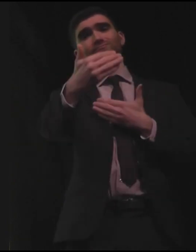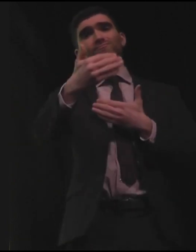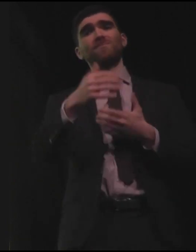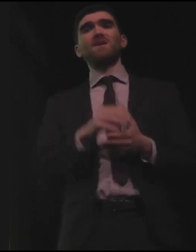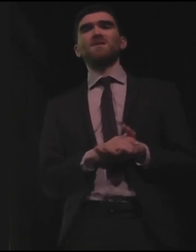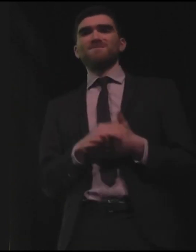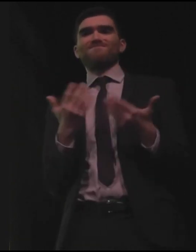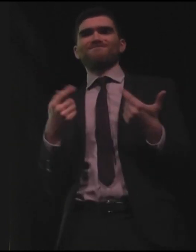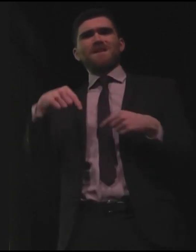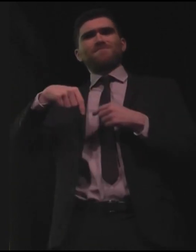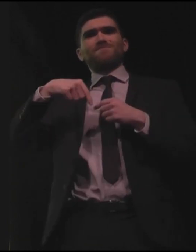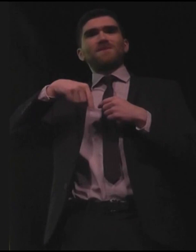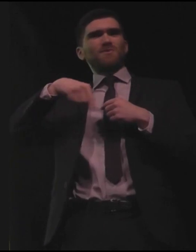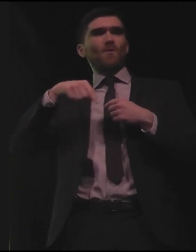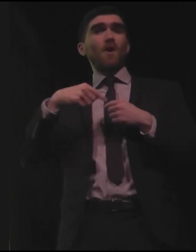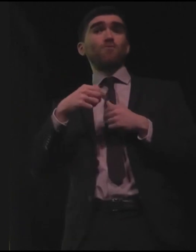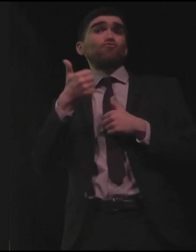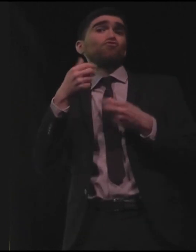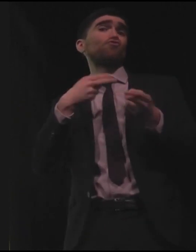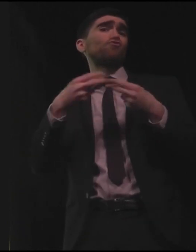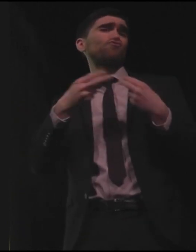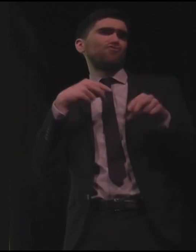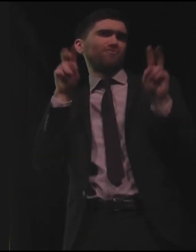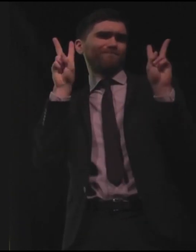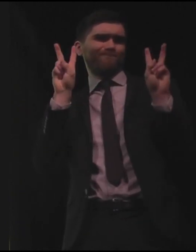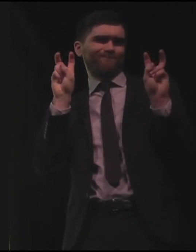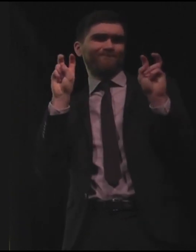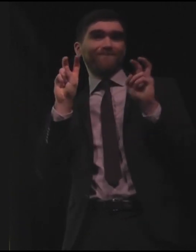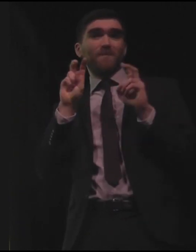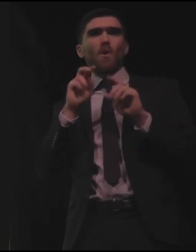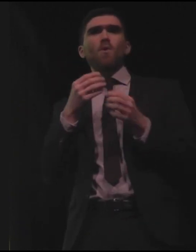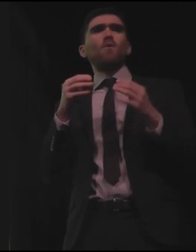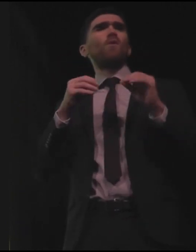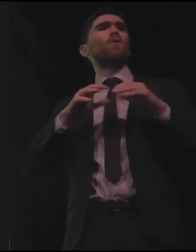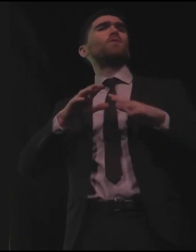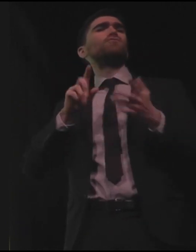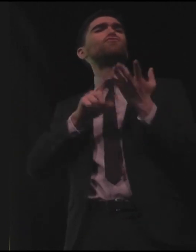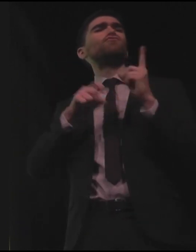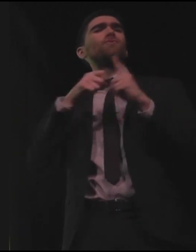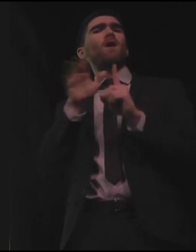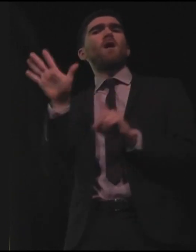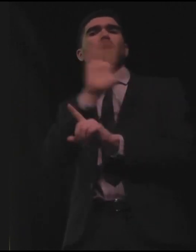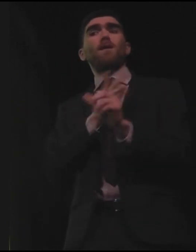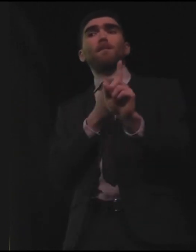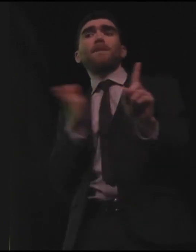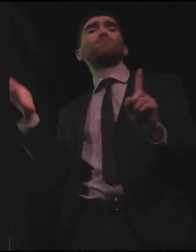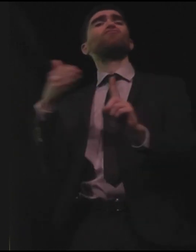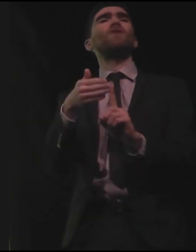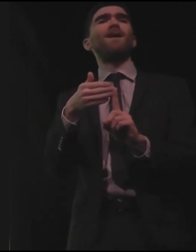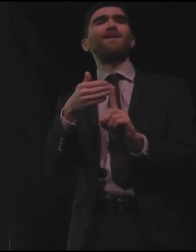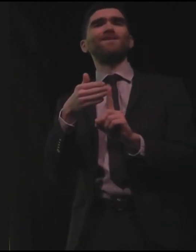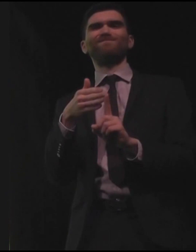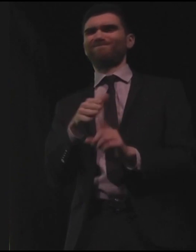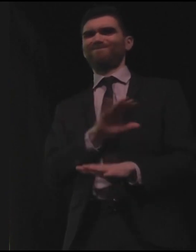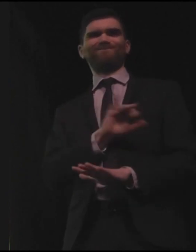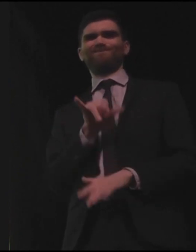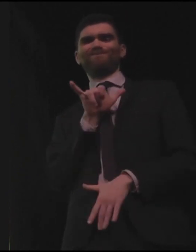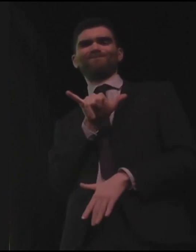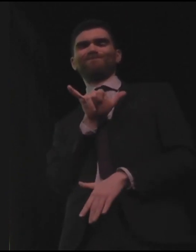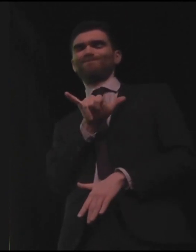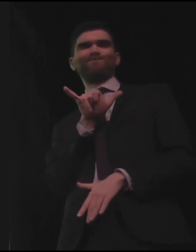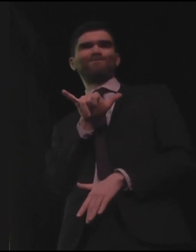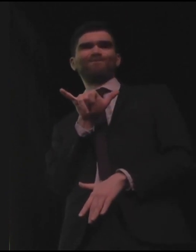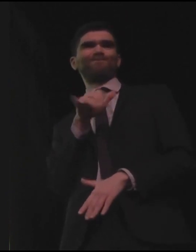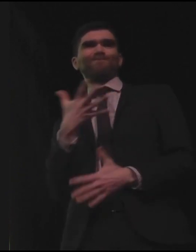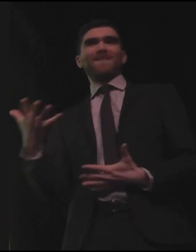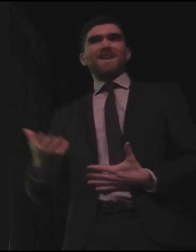not stand up to scrutiny. Average incomes lower than in 2010. Incomes for young people